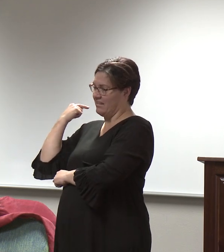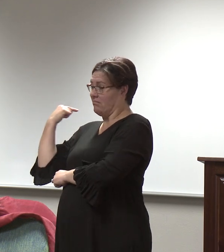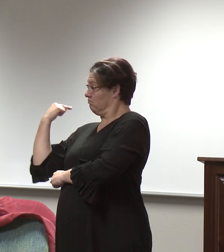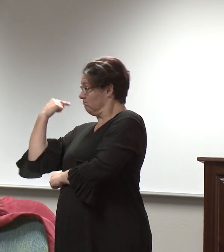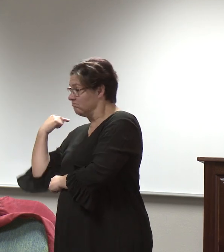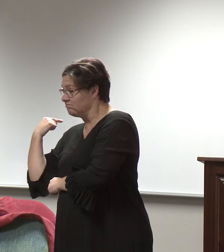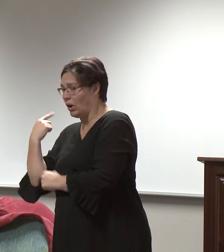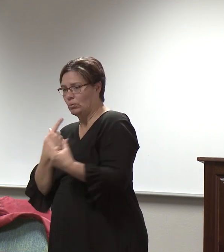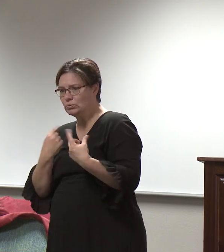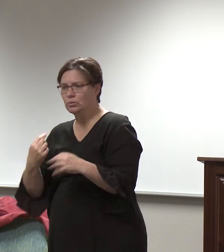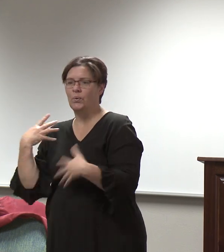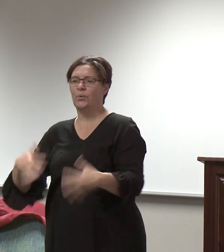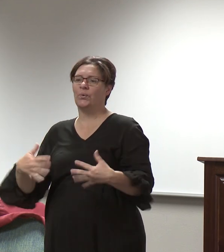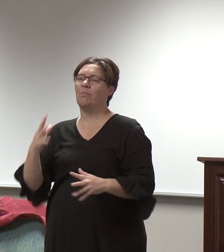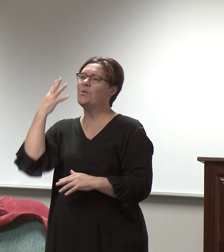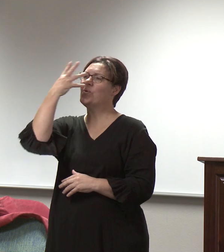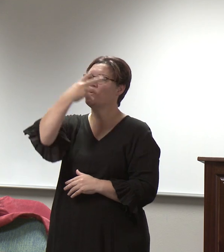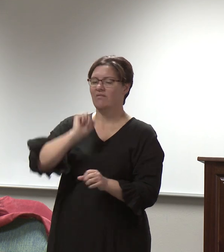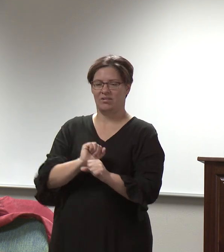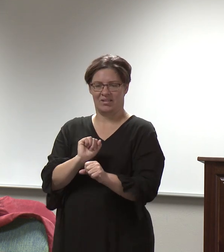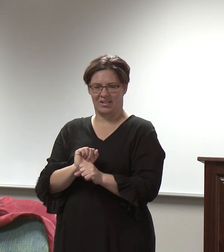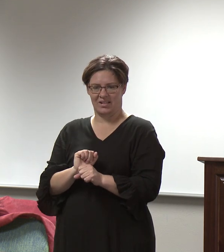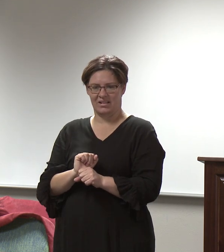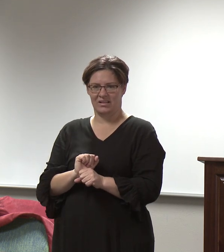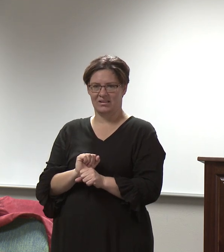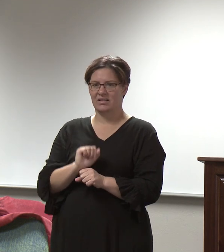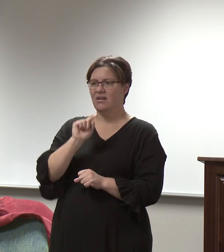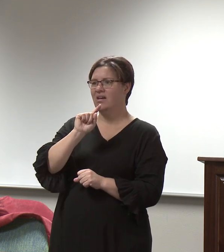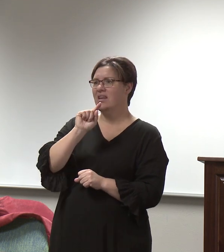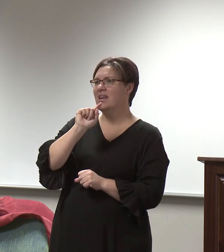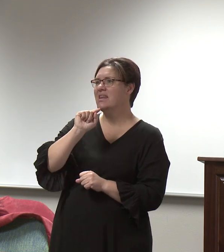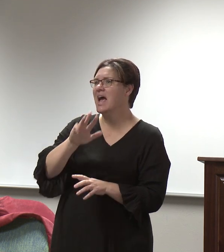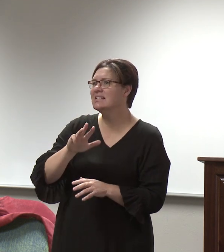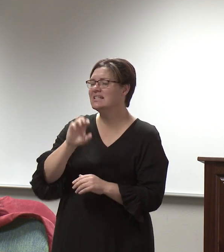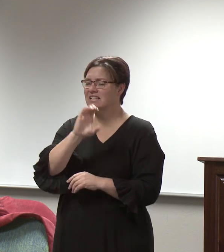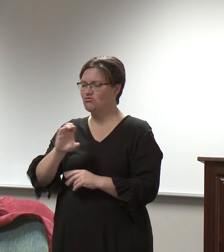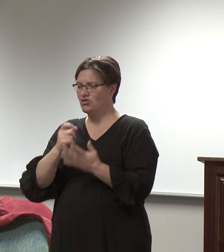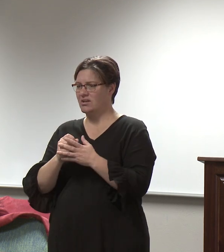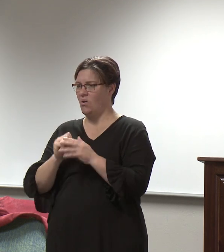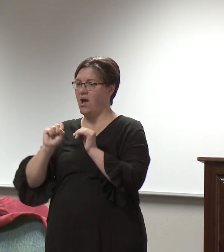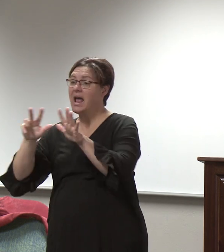work in the 60s, not to speak of 19th century or even 18th century.